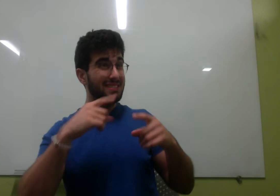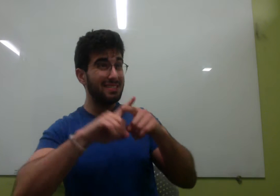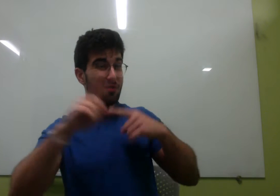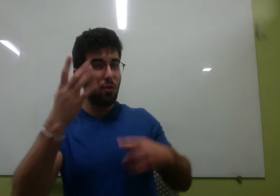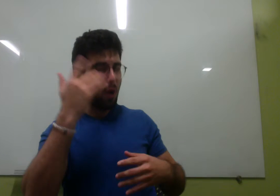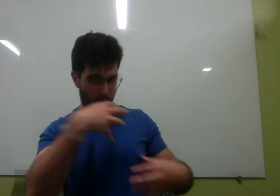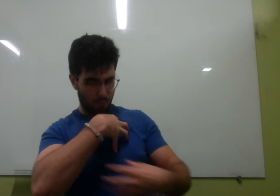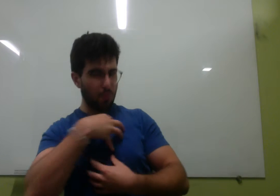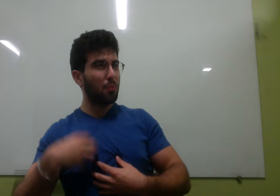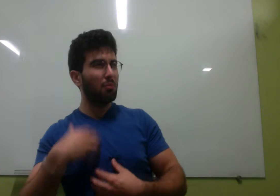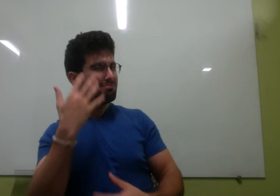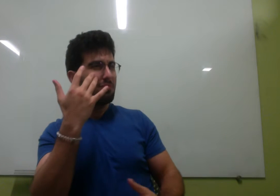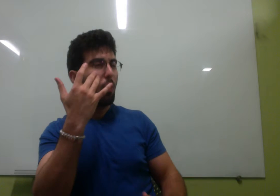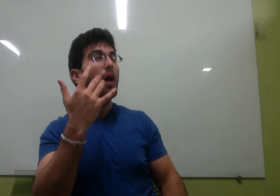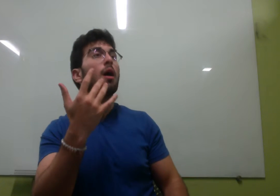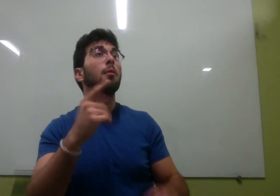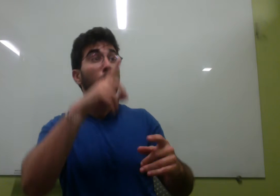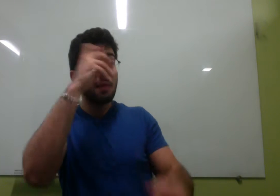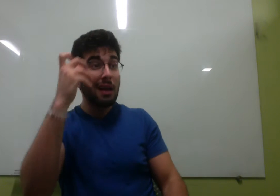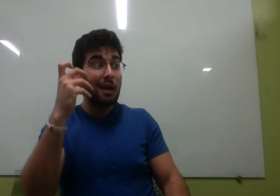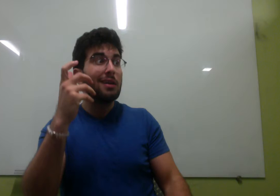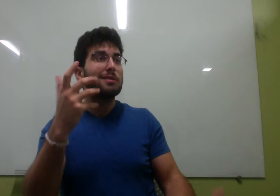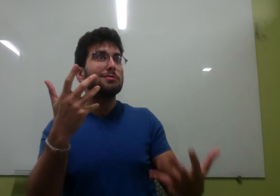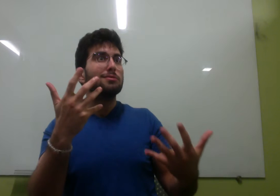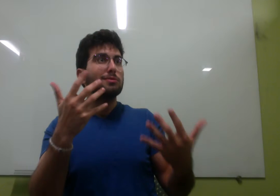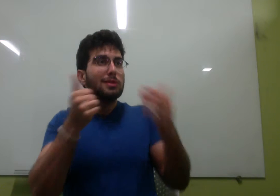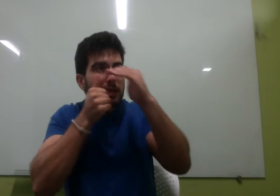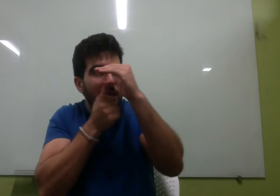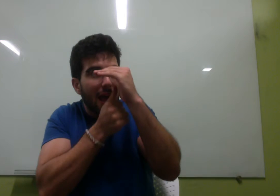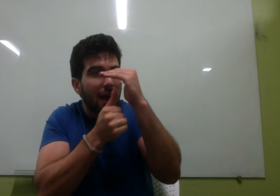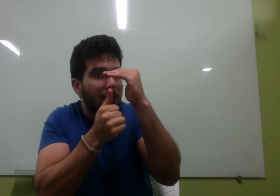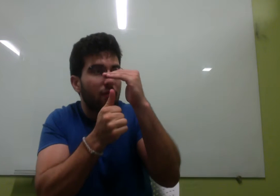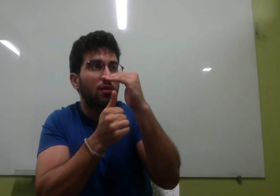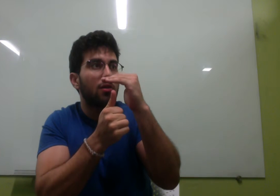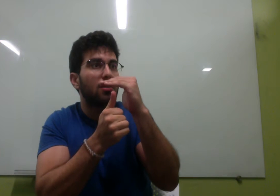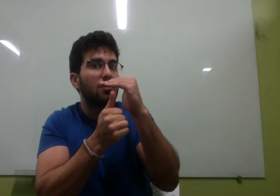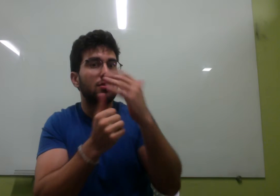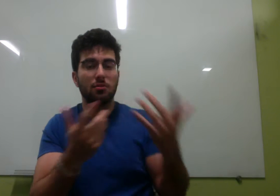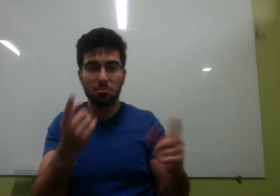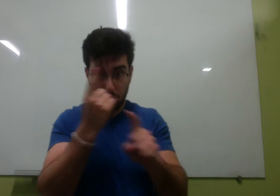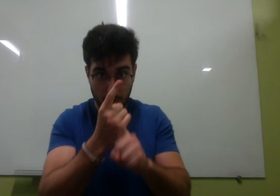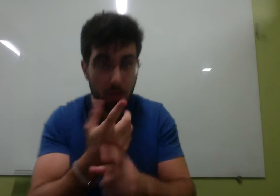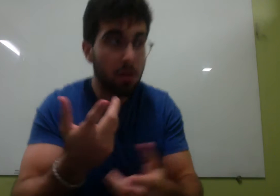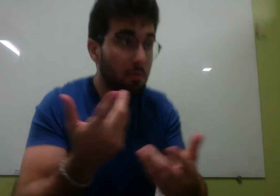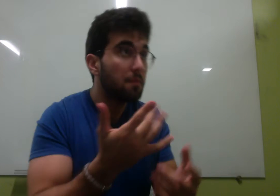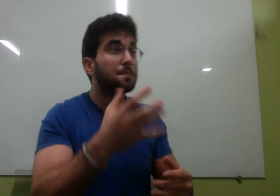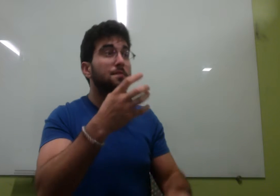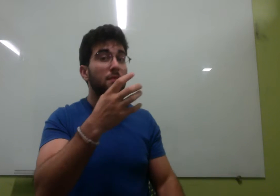big, there's really no way for them to hide anywhere. So they hide in plain sight by blending in with the trees that they eat. That's